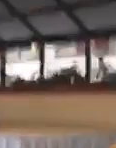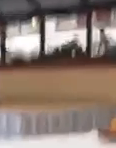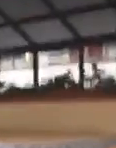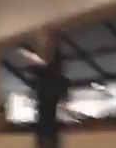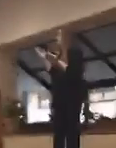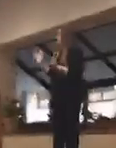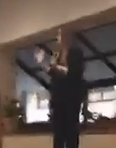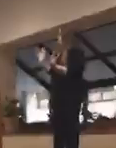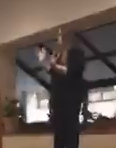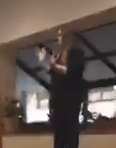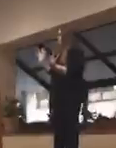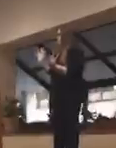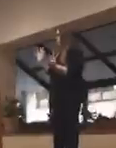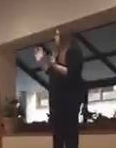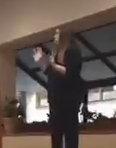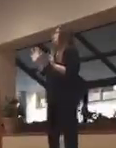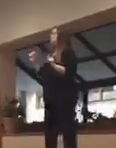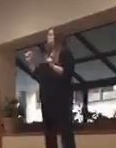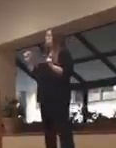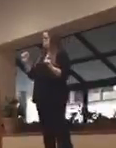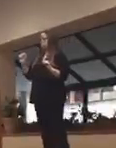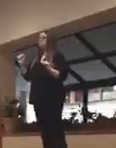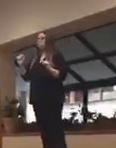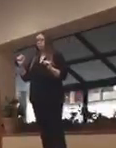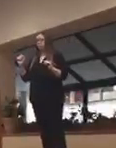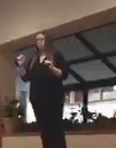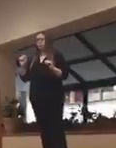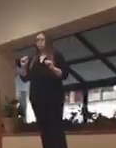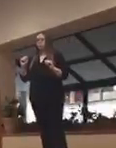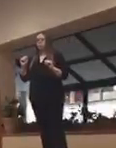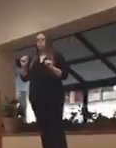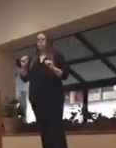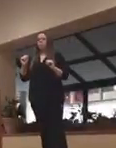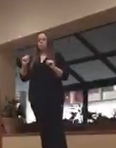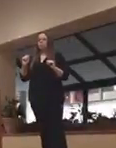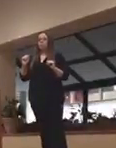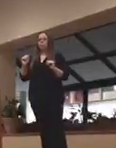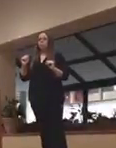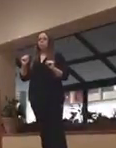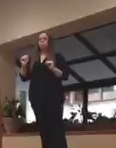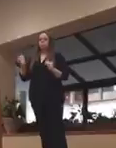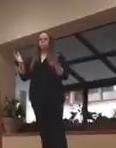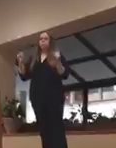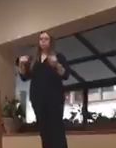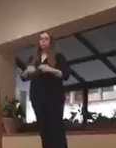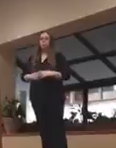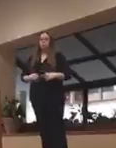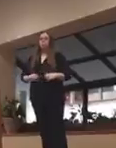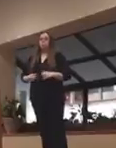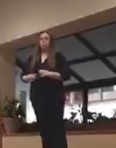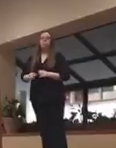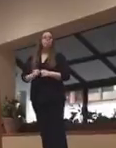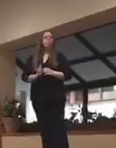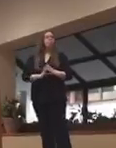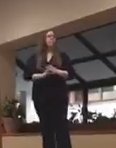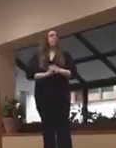We've already had individuals that had contacted us. Those names were included in those lists, and decisions were made as to who would be on the task